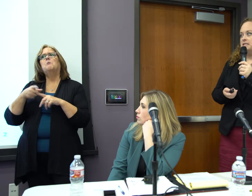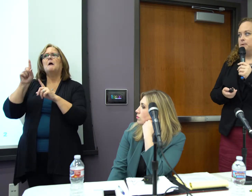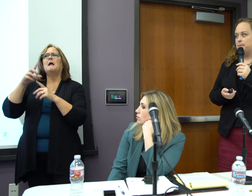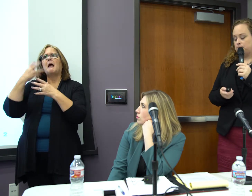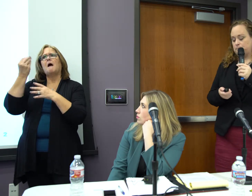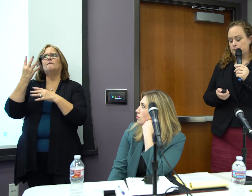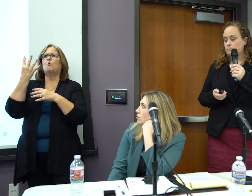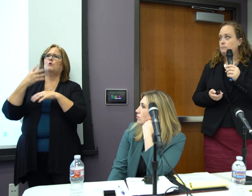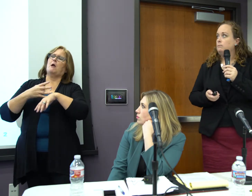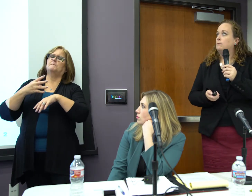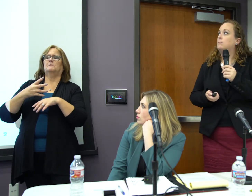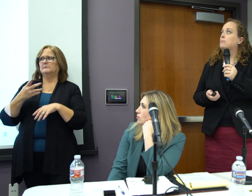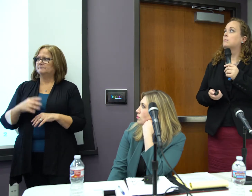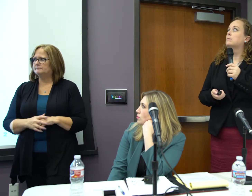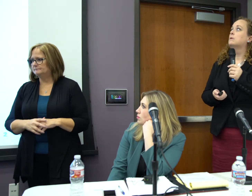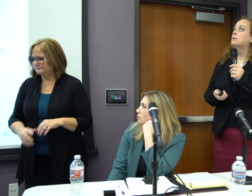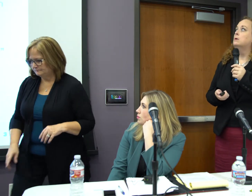enough, that's the minimum.